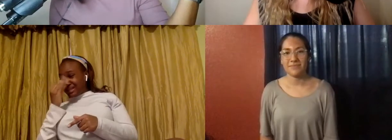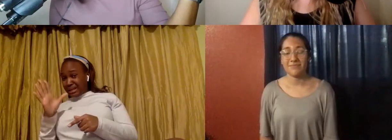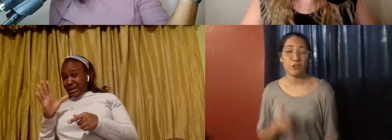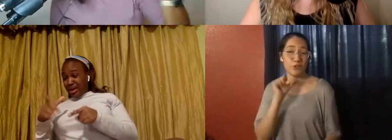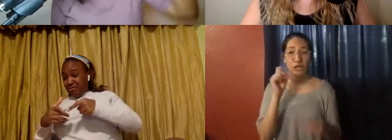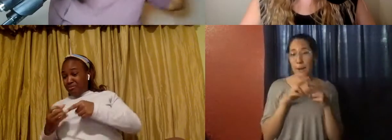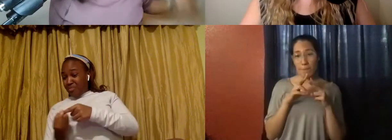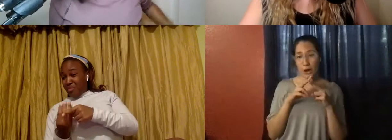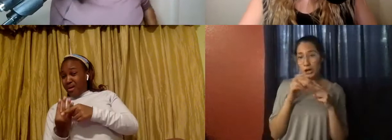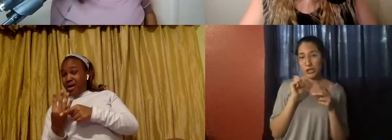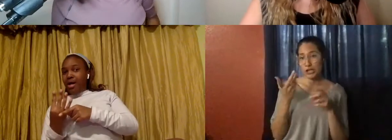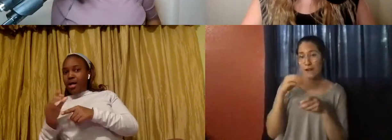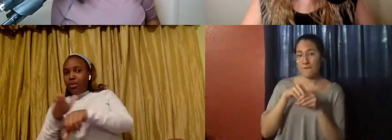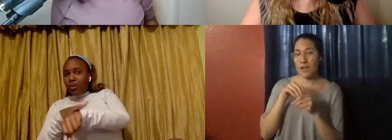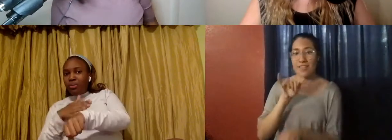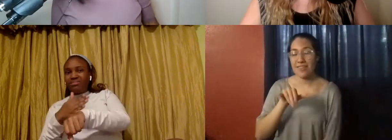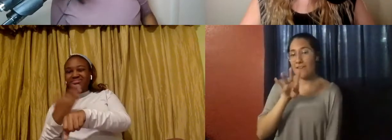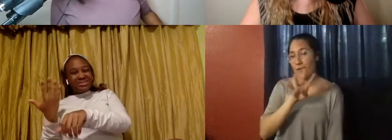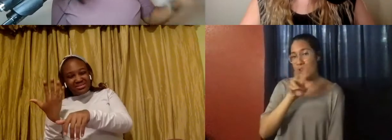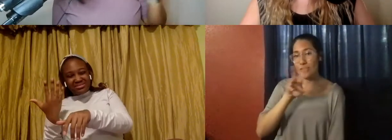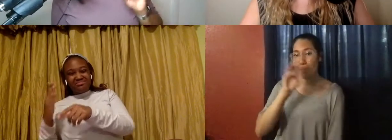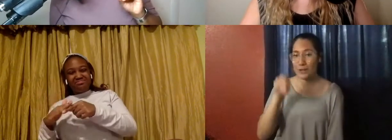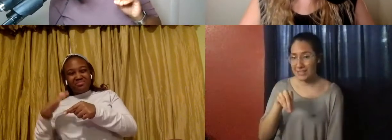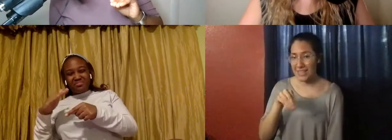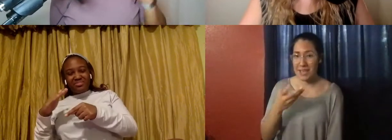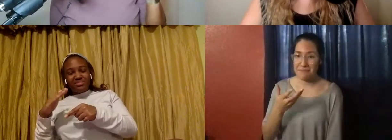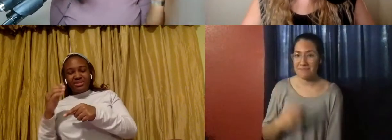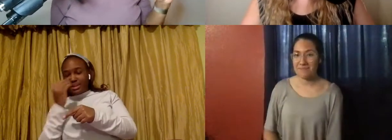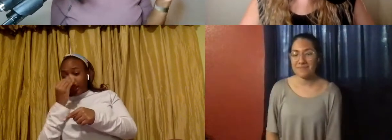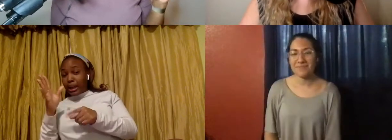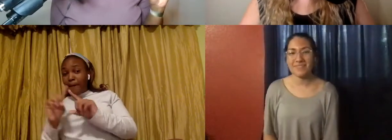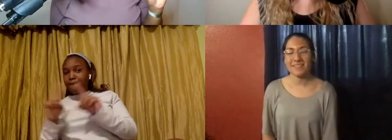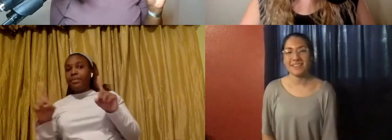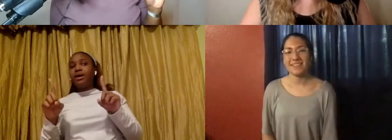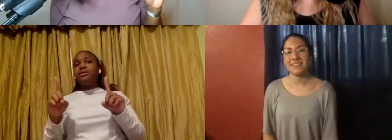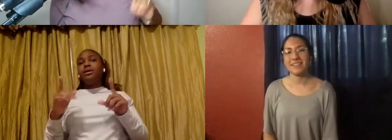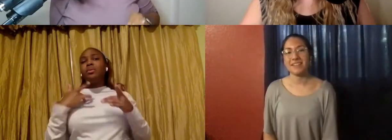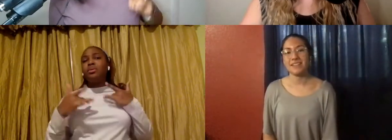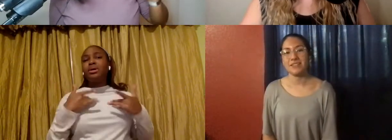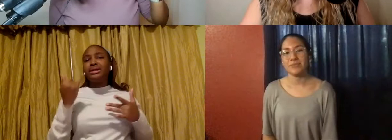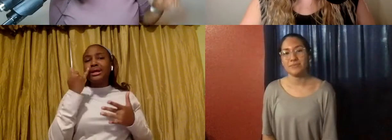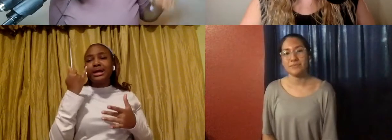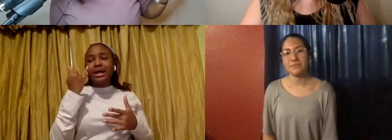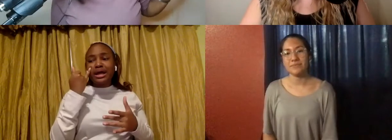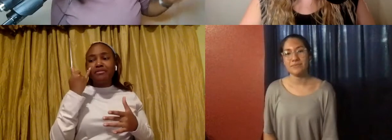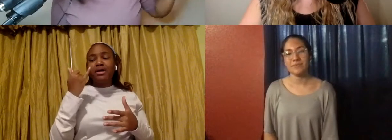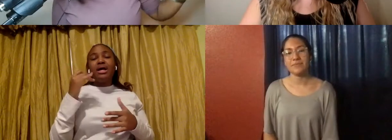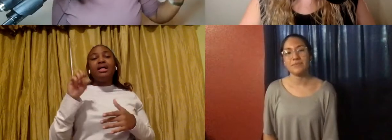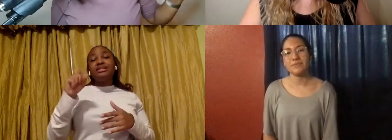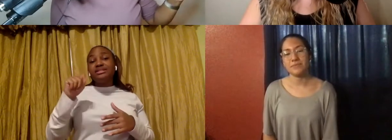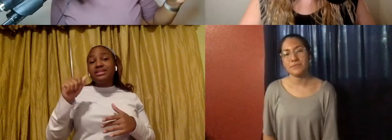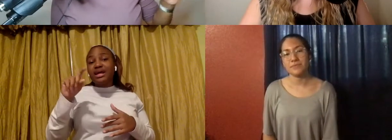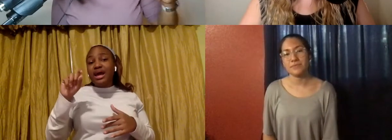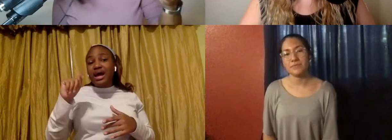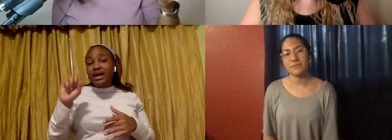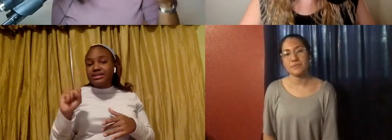part of that 43%. Exactly. You know, so I just wonder if the stats are based on what they think their partner wants,